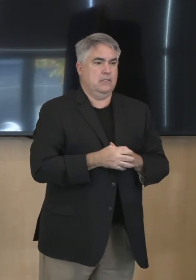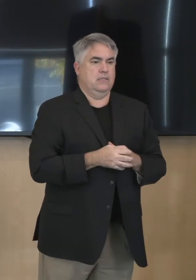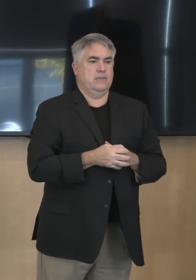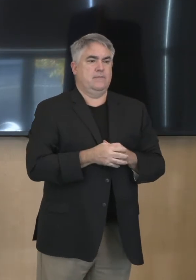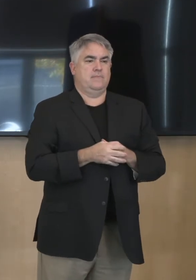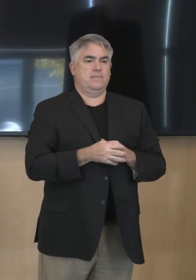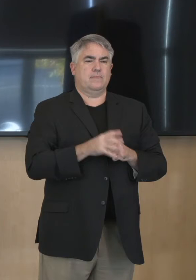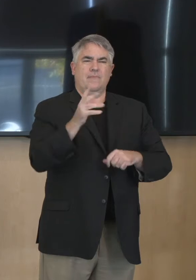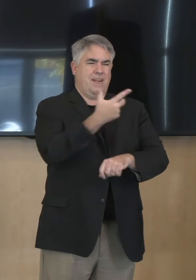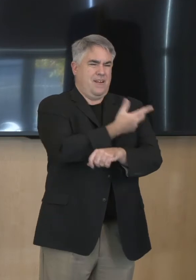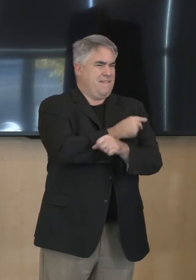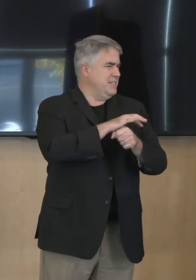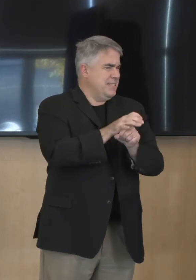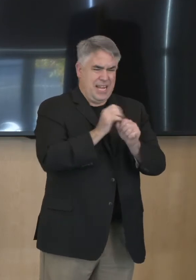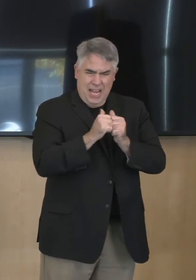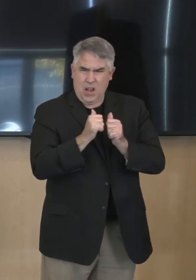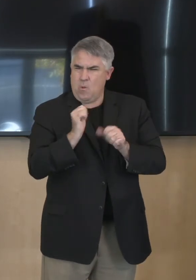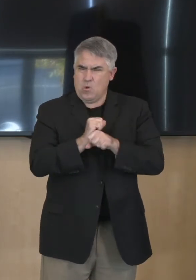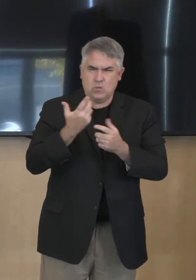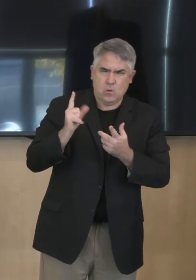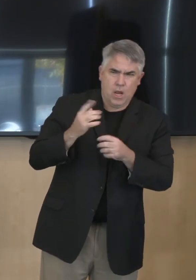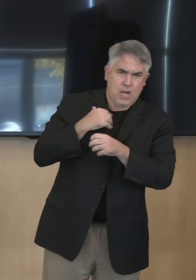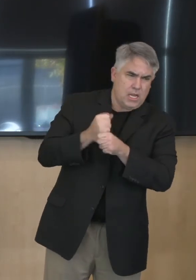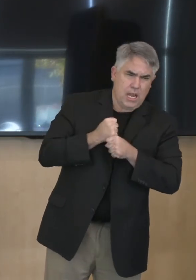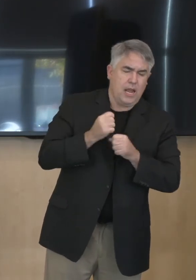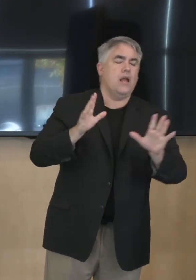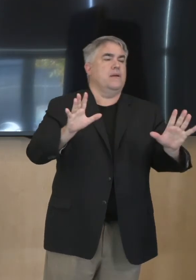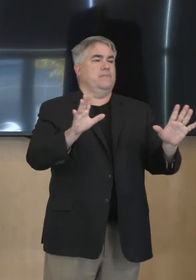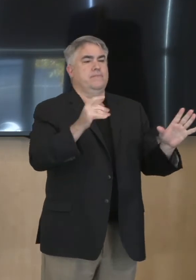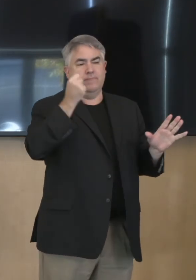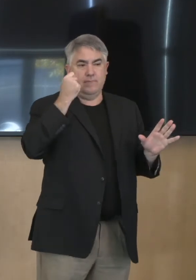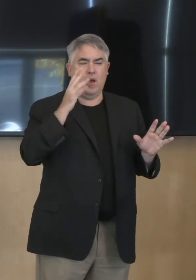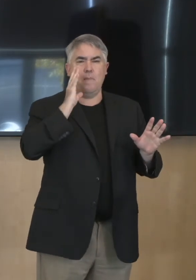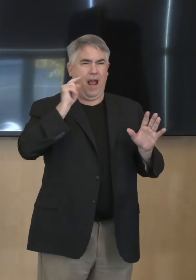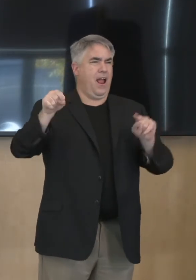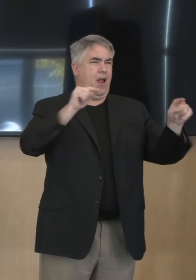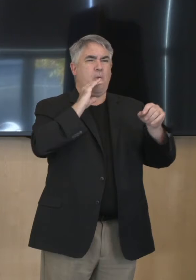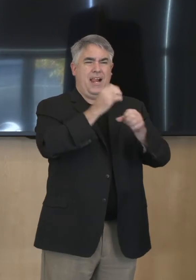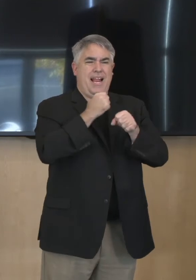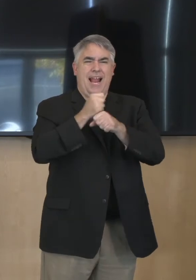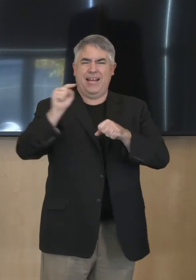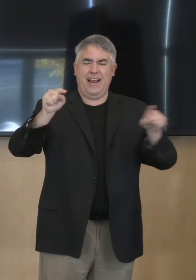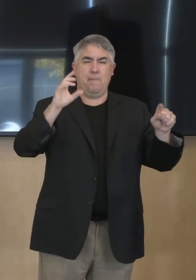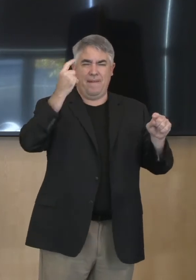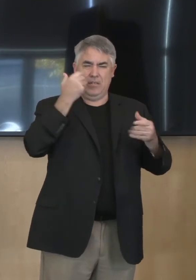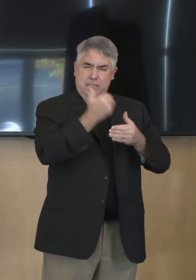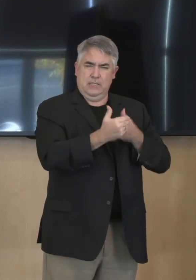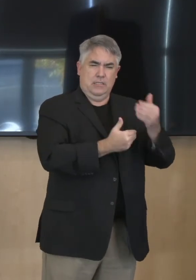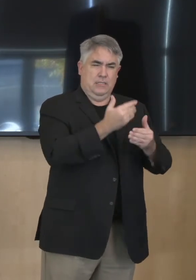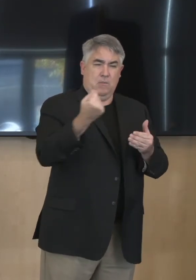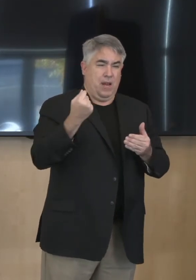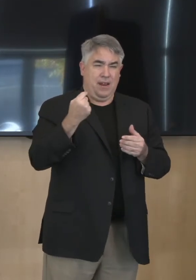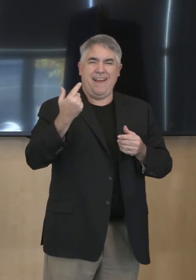around this. A lot of entities are receiving the vaccines directly and are administering them consistent with the tiers, and I'm going to review